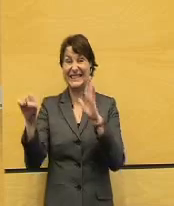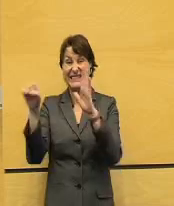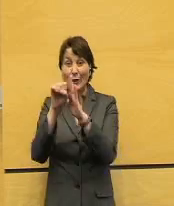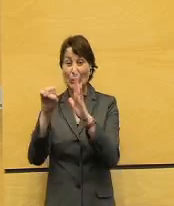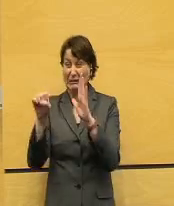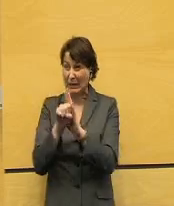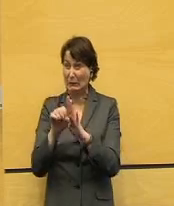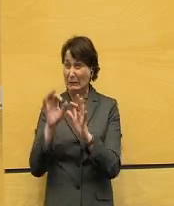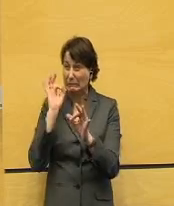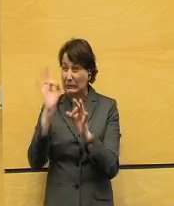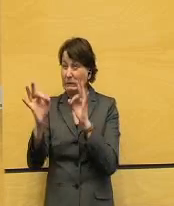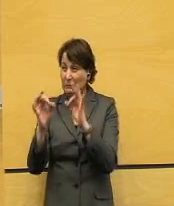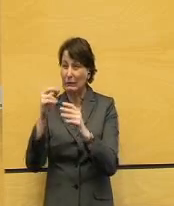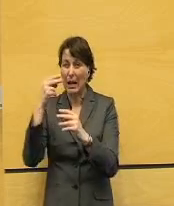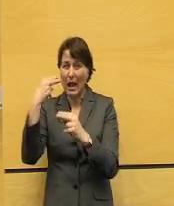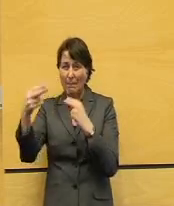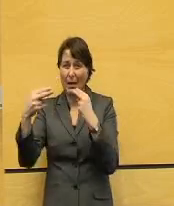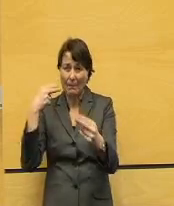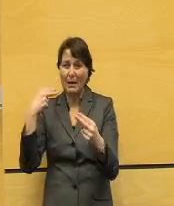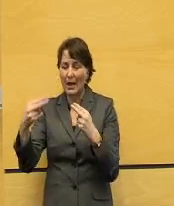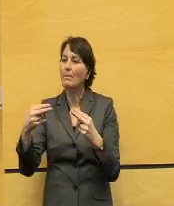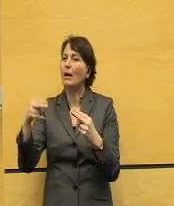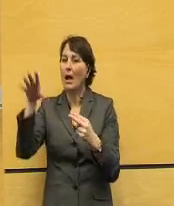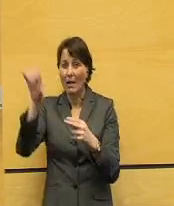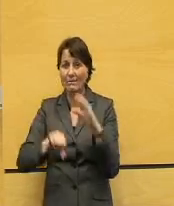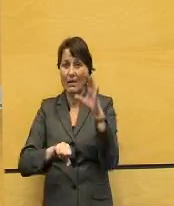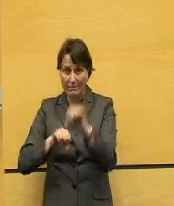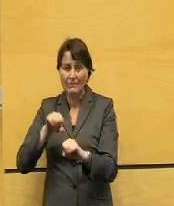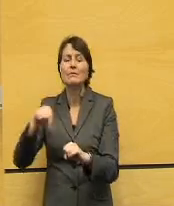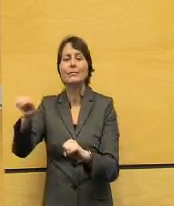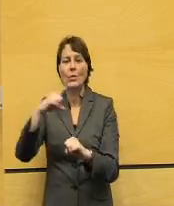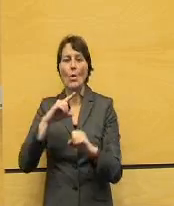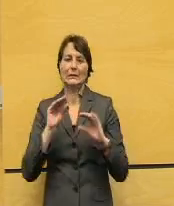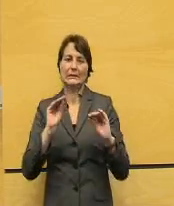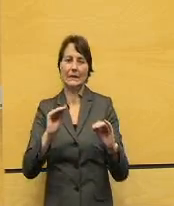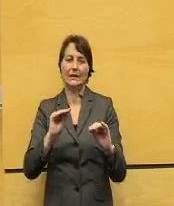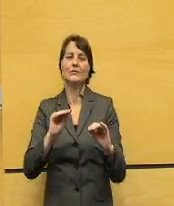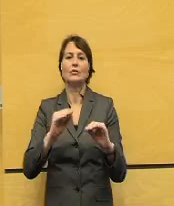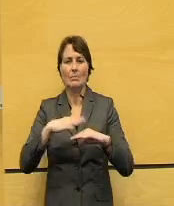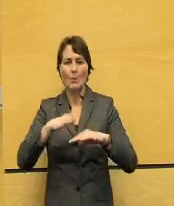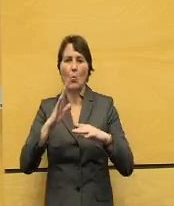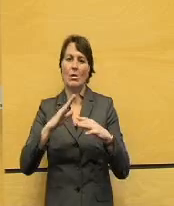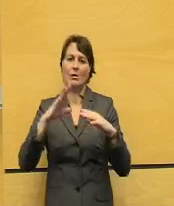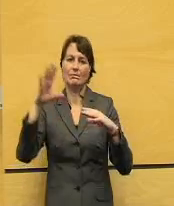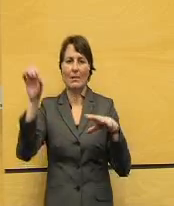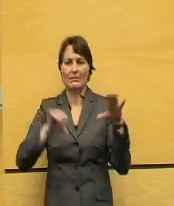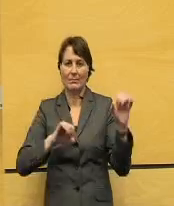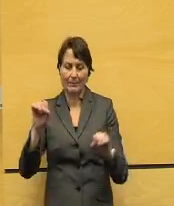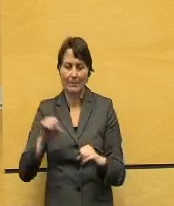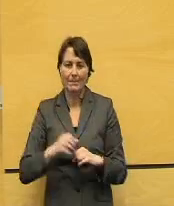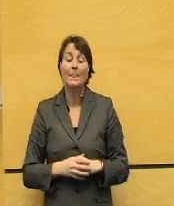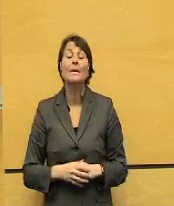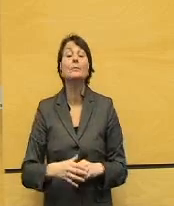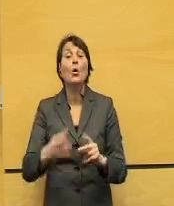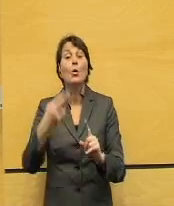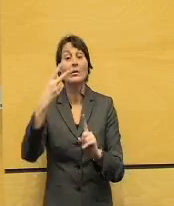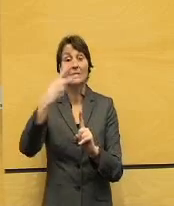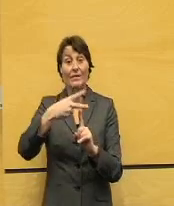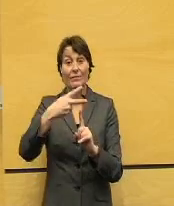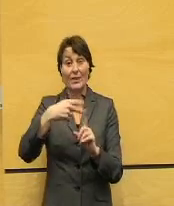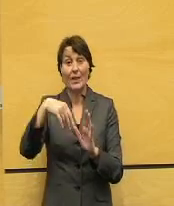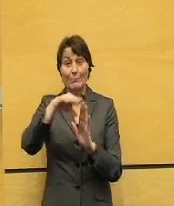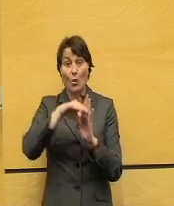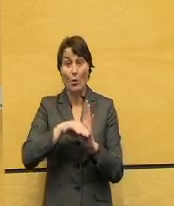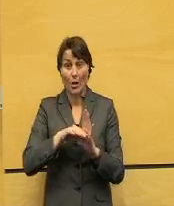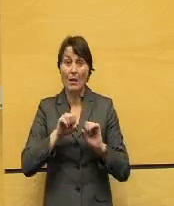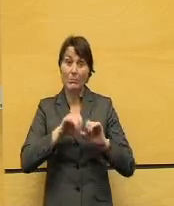stigma against person with disability. Although there are many TV programs such as